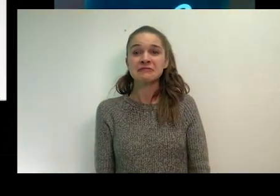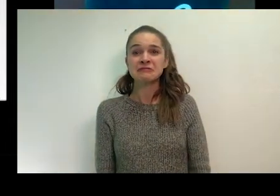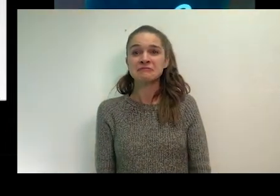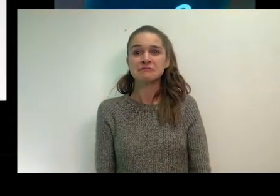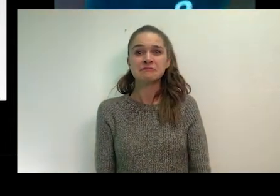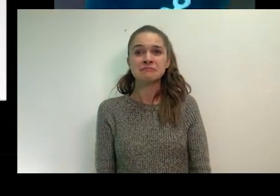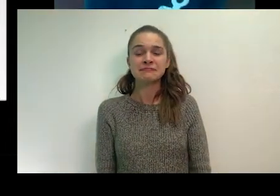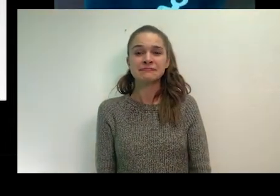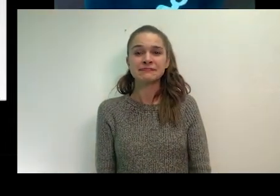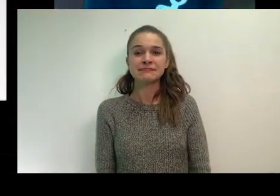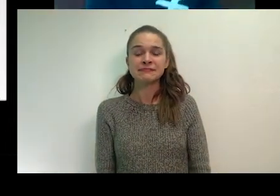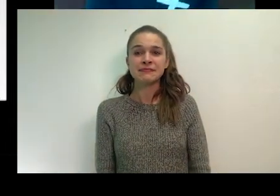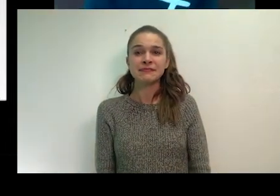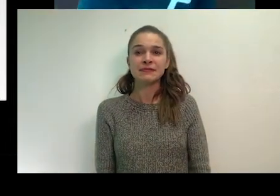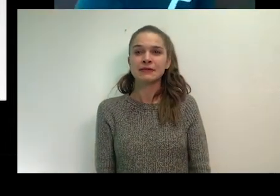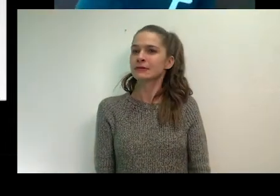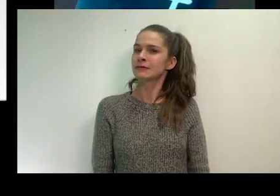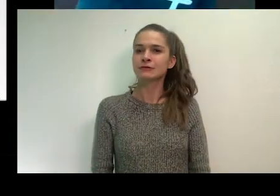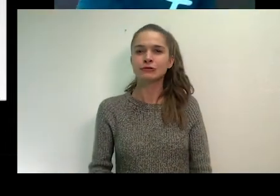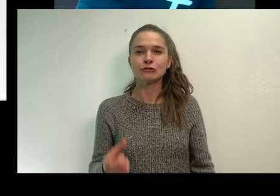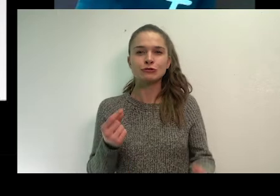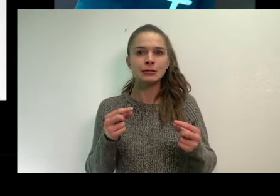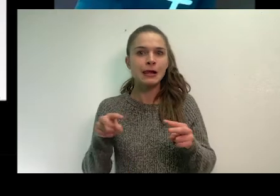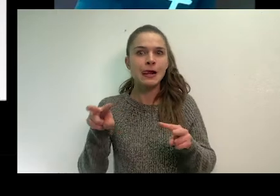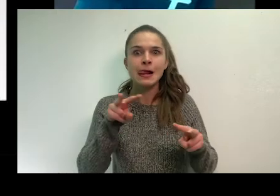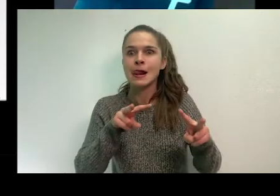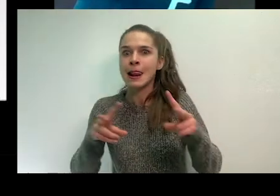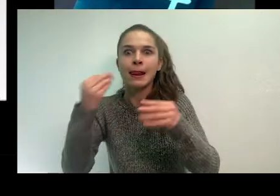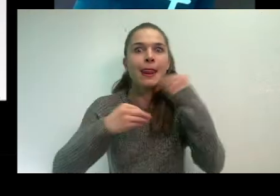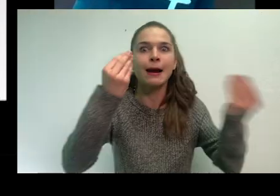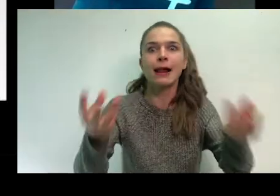Oh, because children are delicious.